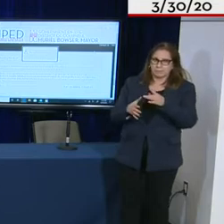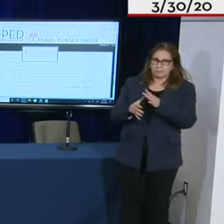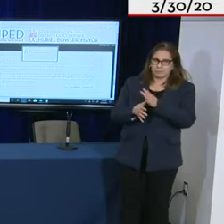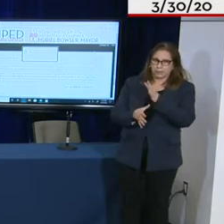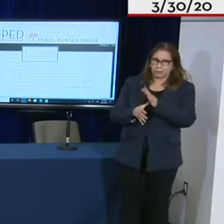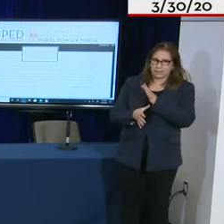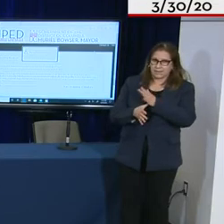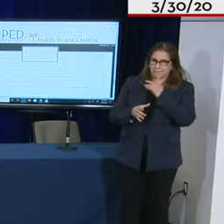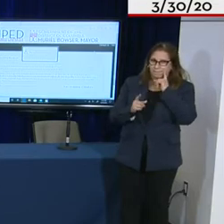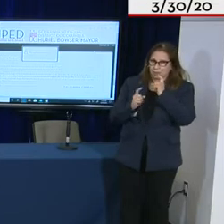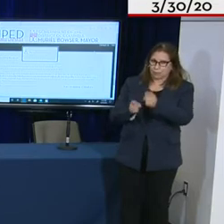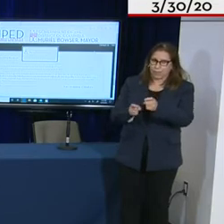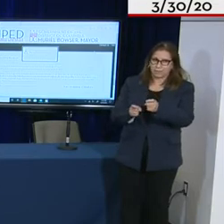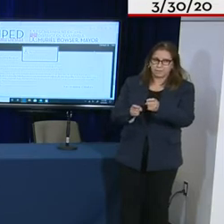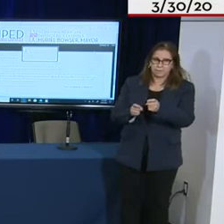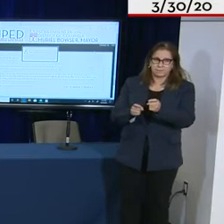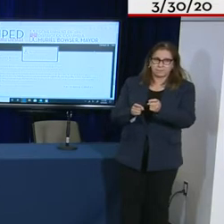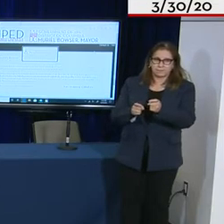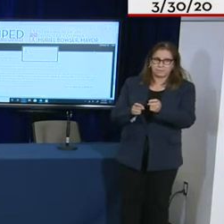been allowed to stay open.